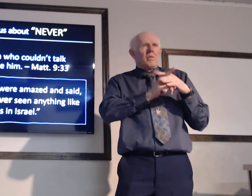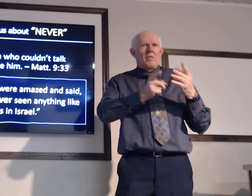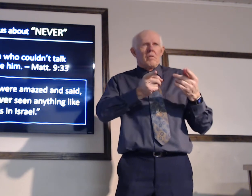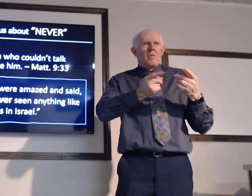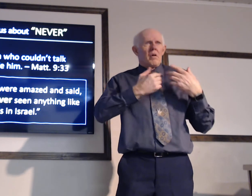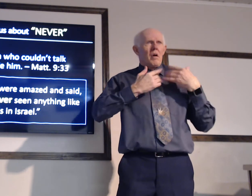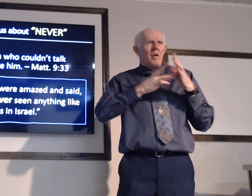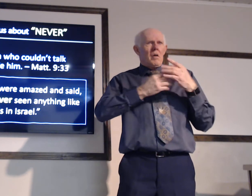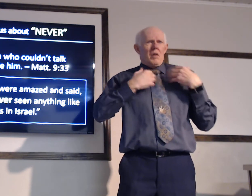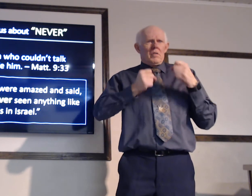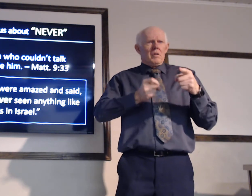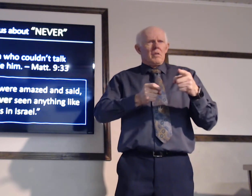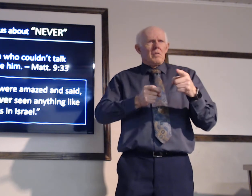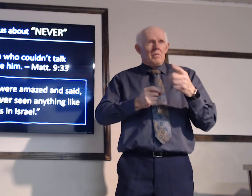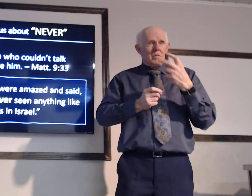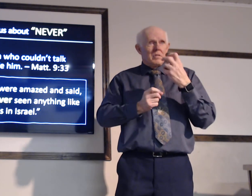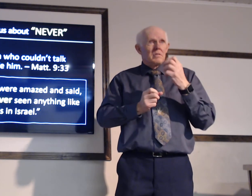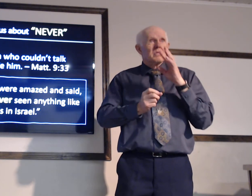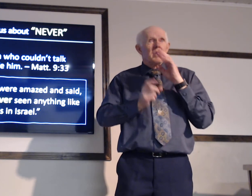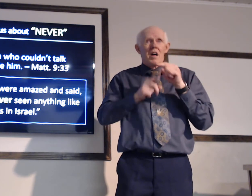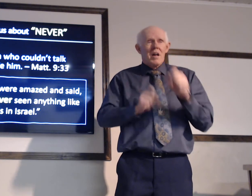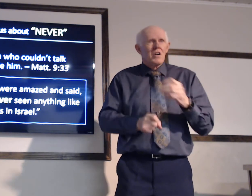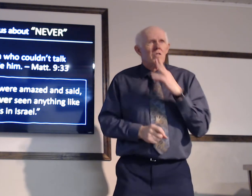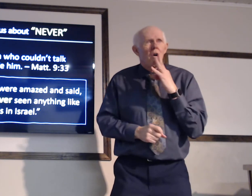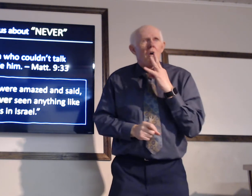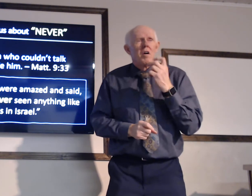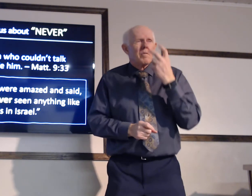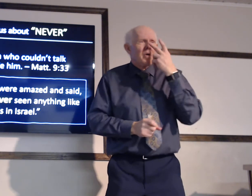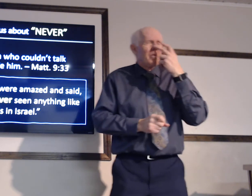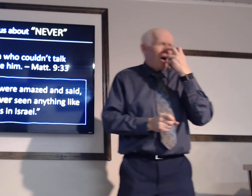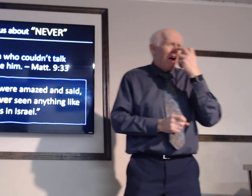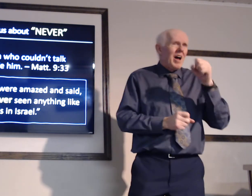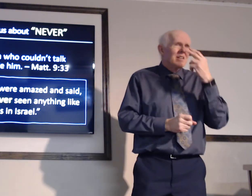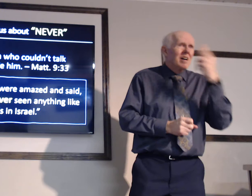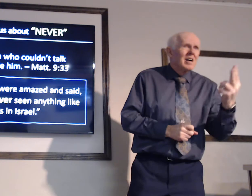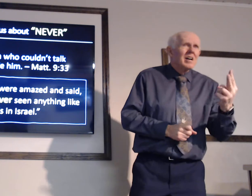been quiet. And Jesus healed this boy who couldn't talk.